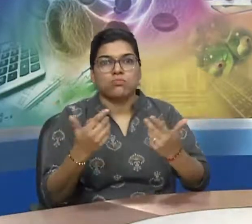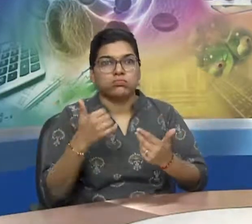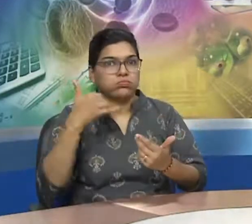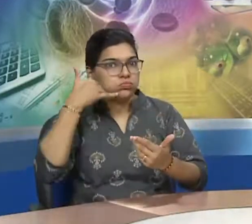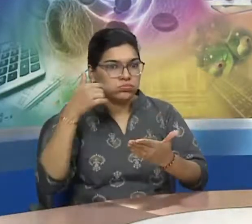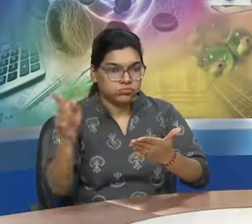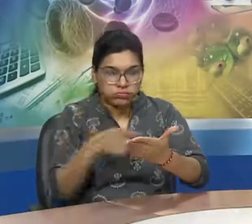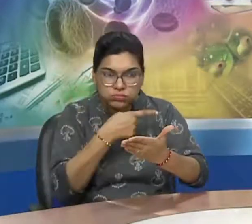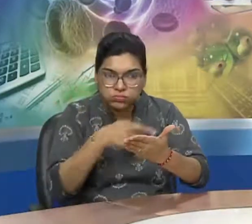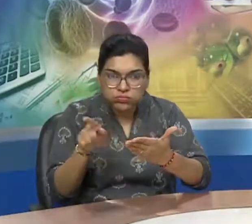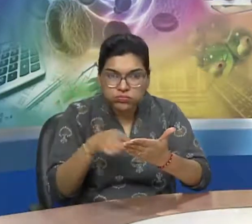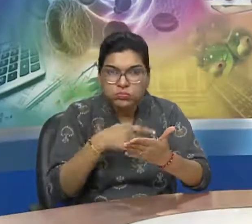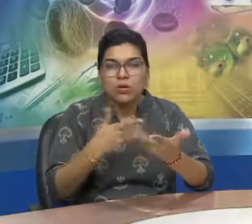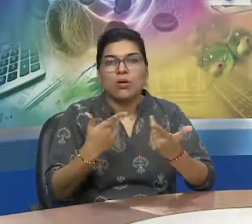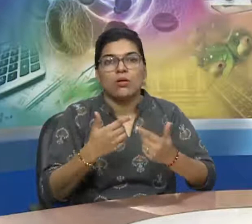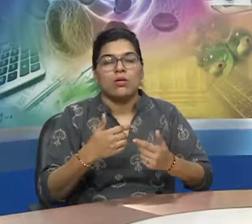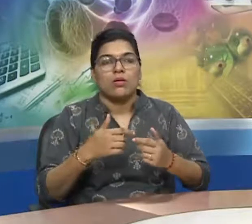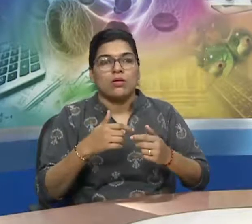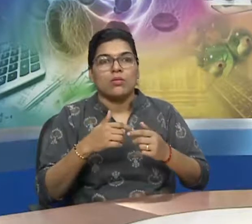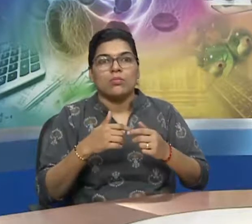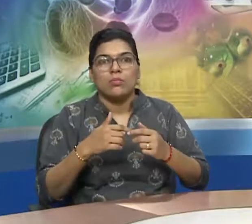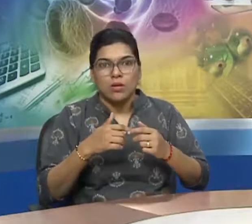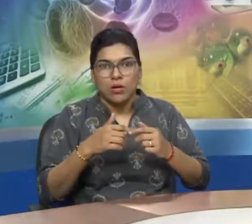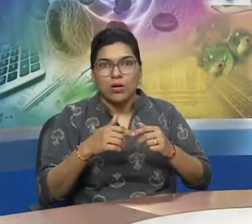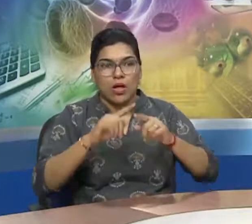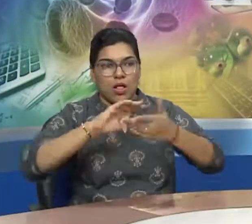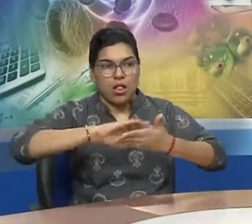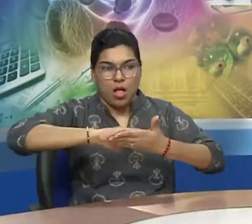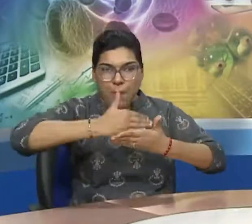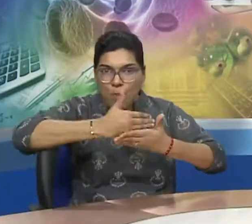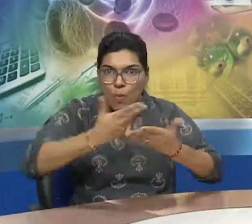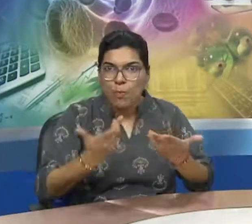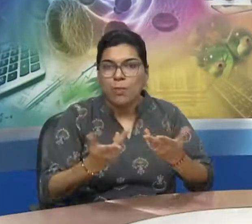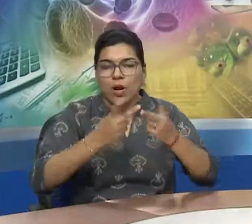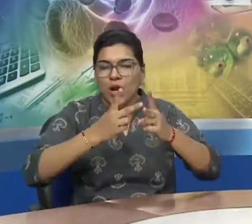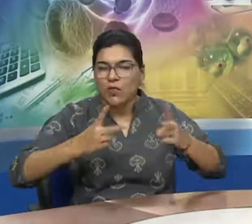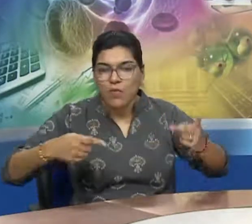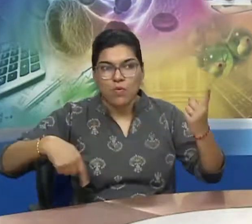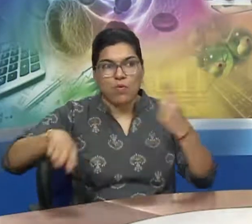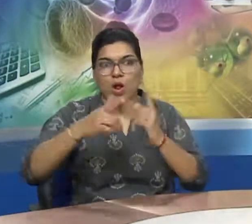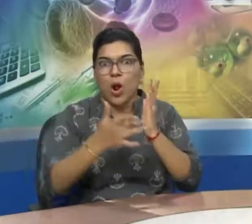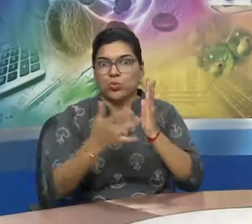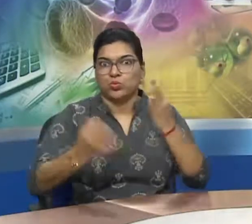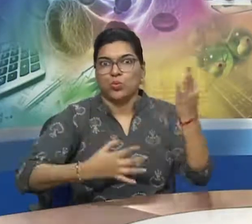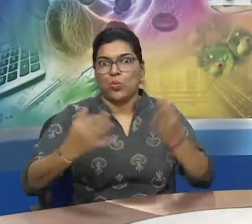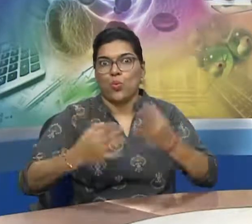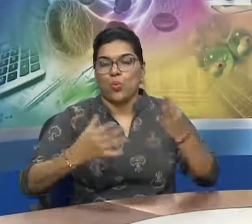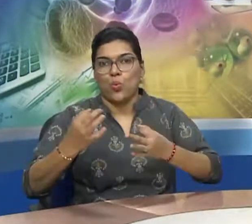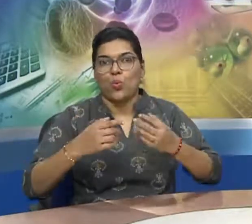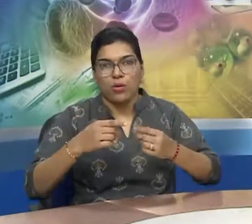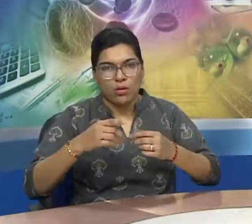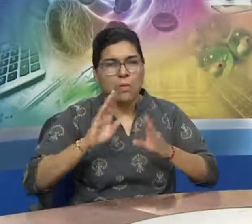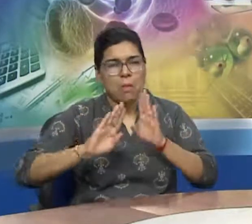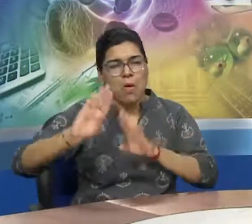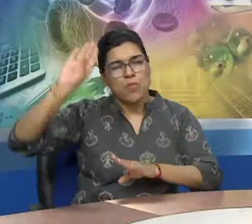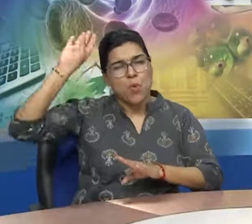It is used for something which is used for the current time. Like nowadays we have